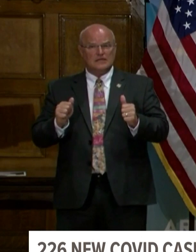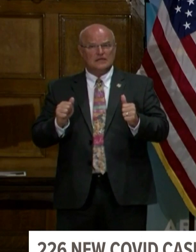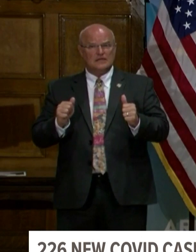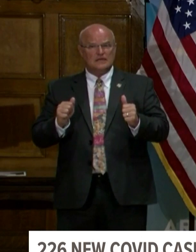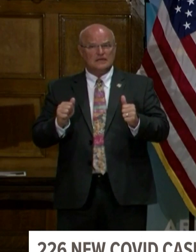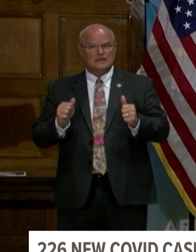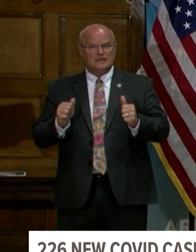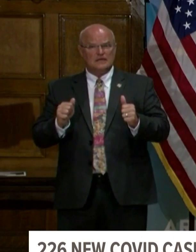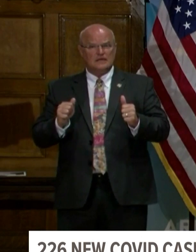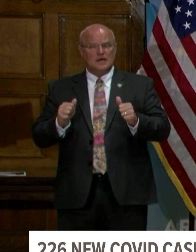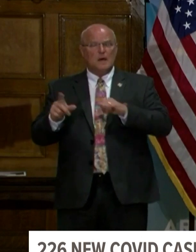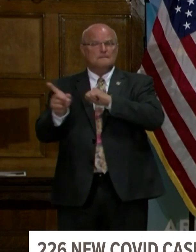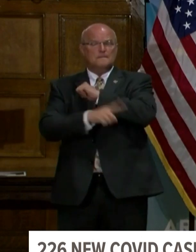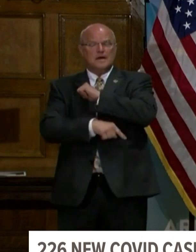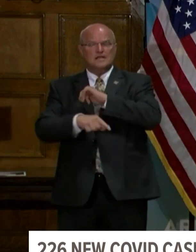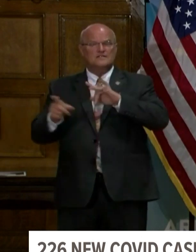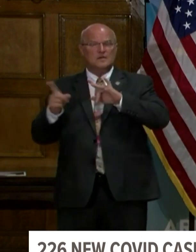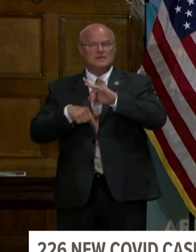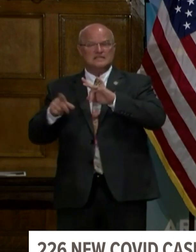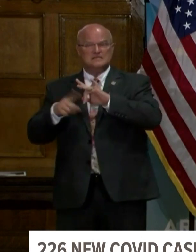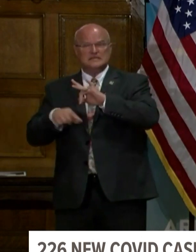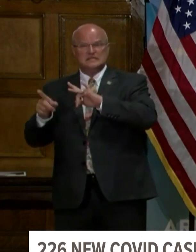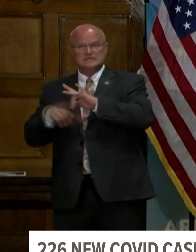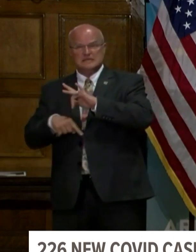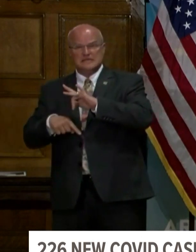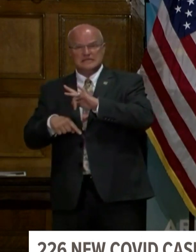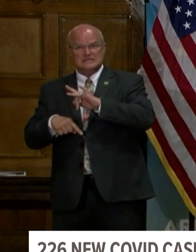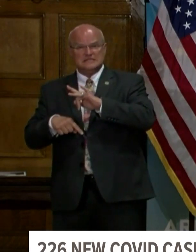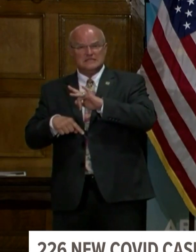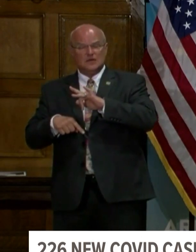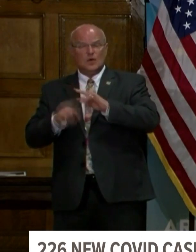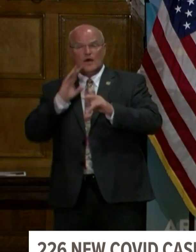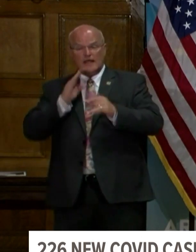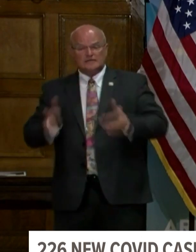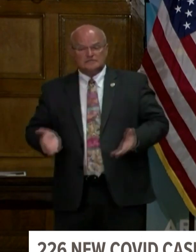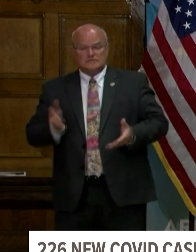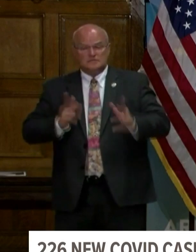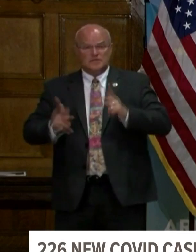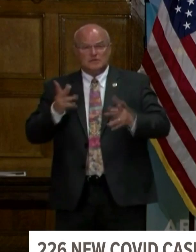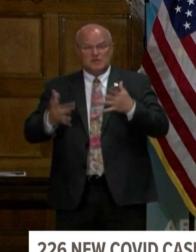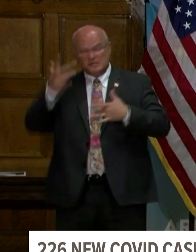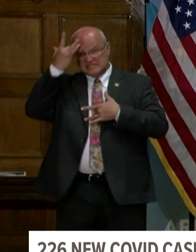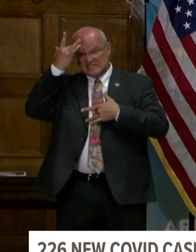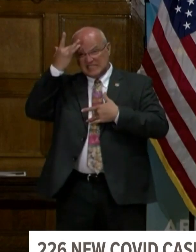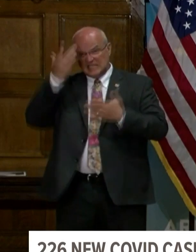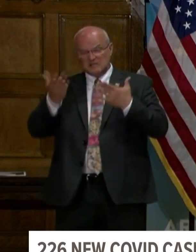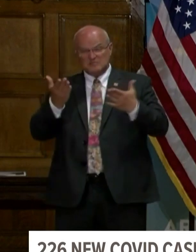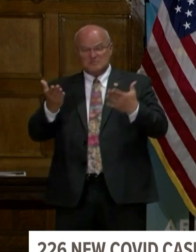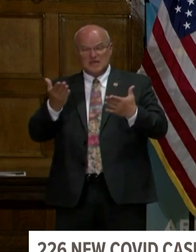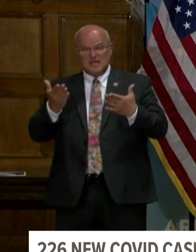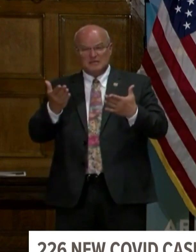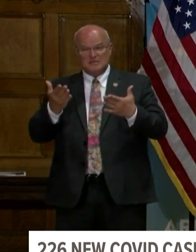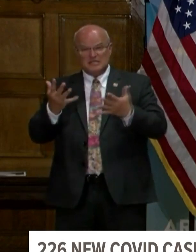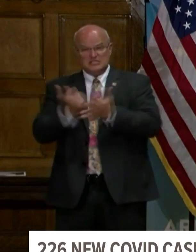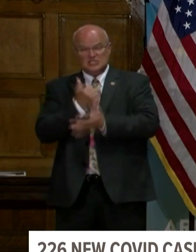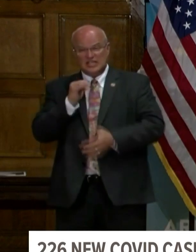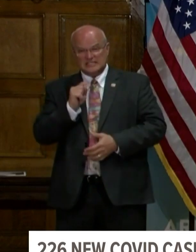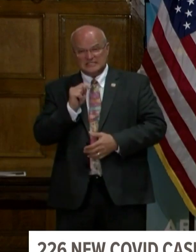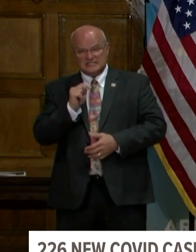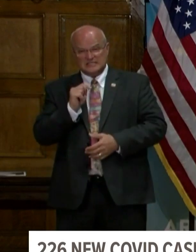missing shifts. So do you worry that that will incentivize people to go to work who may be sick and may be willing to chance